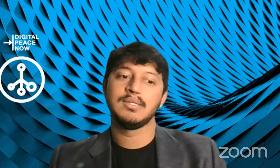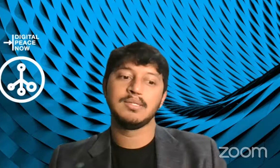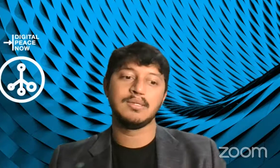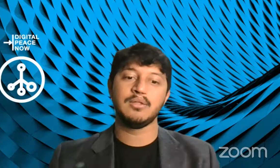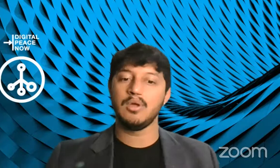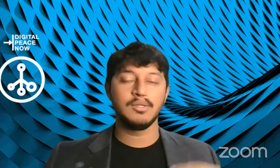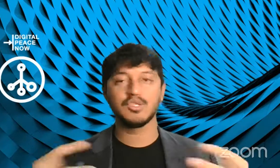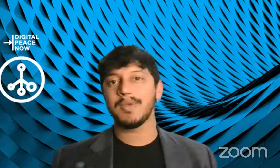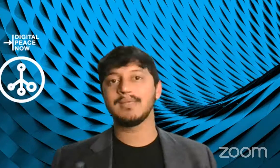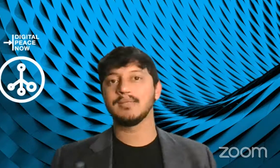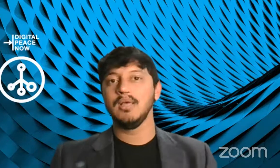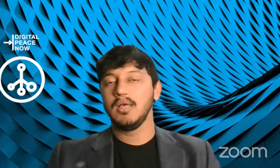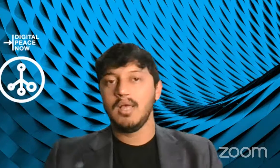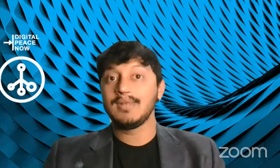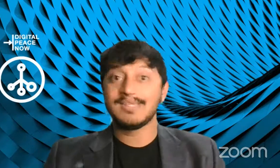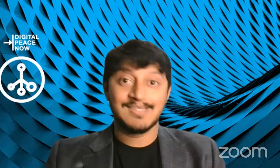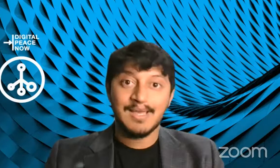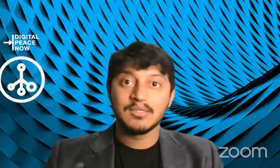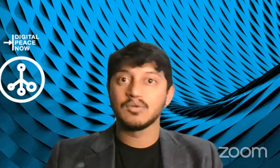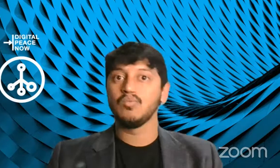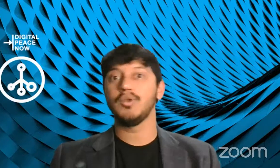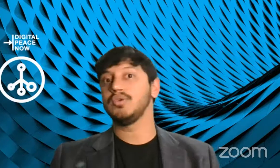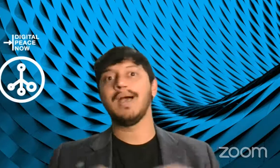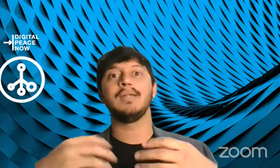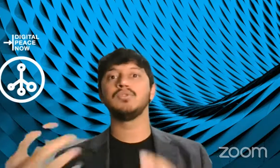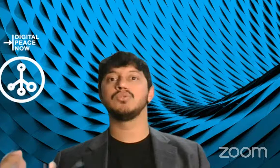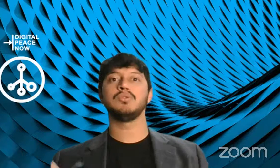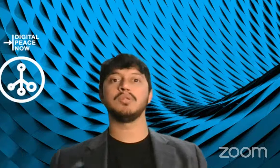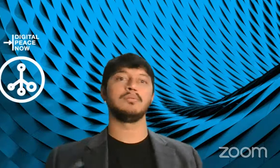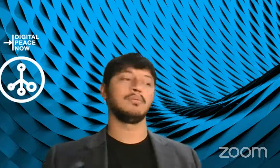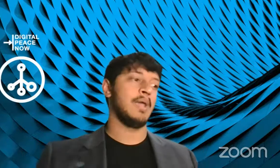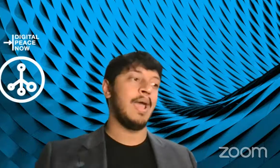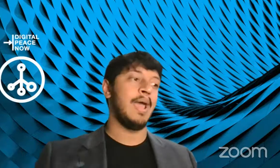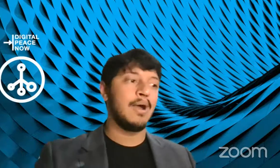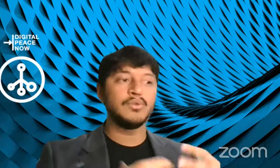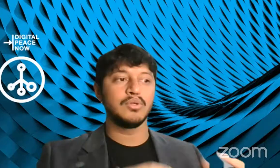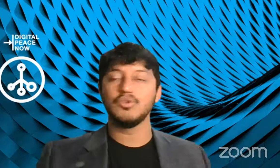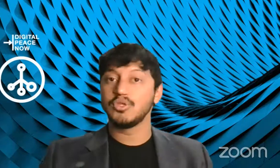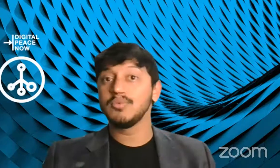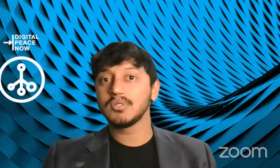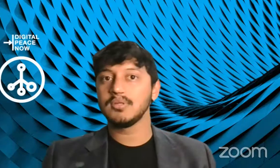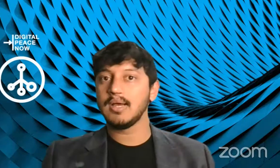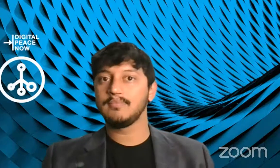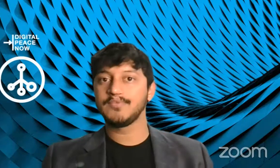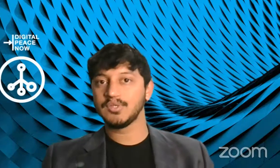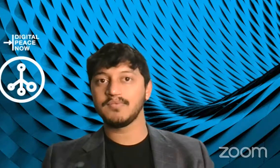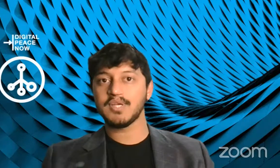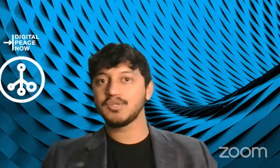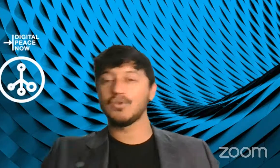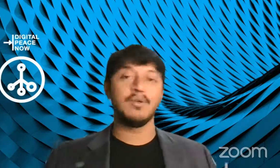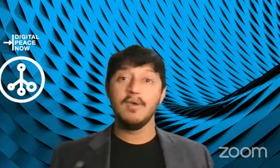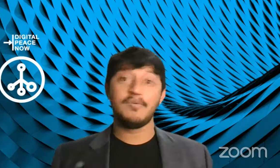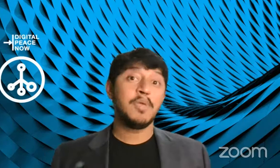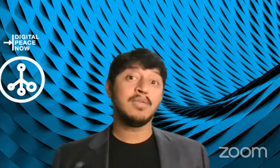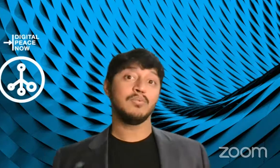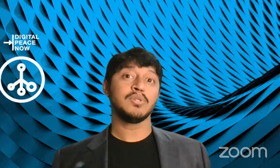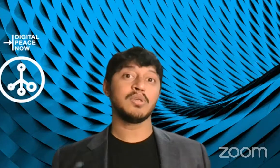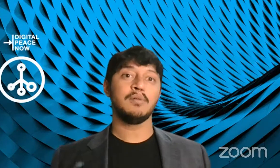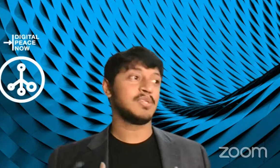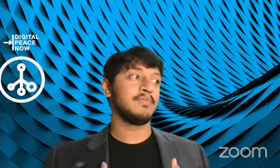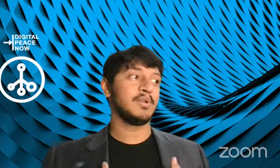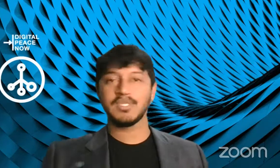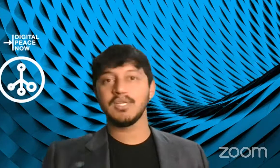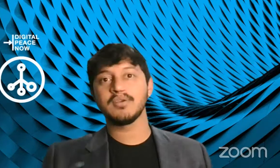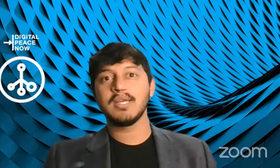into the knowledge space and understand what you can do and how you can contribute to this conversation. So for me, it